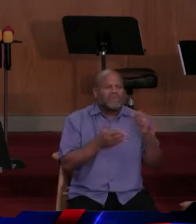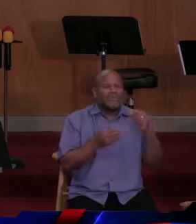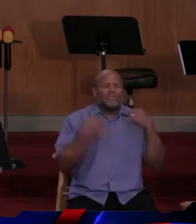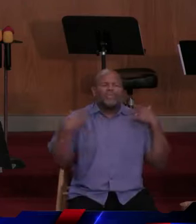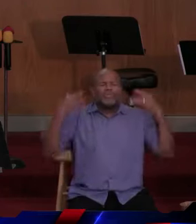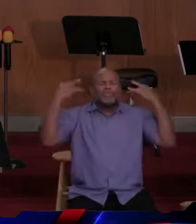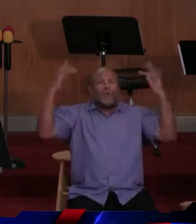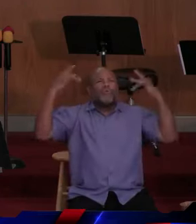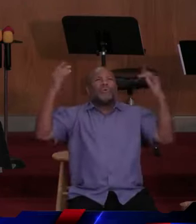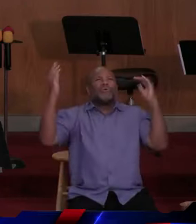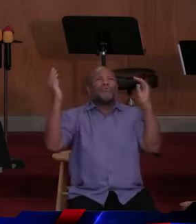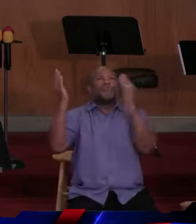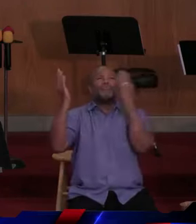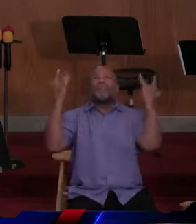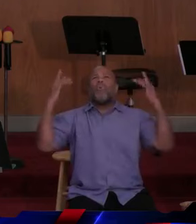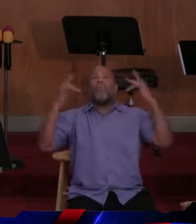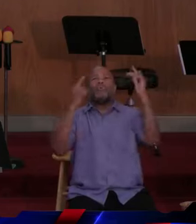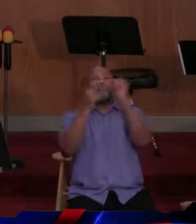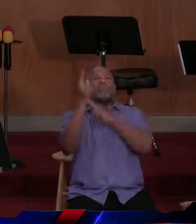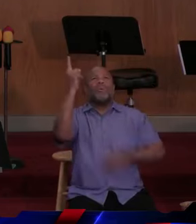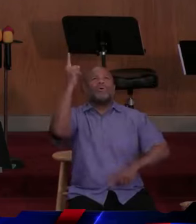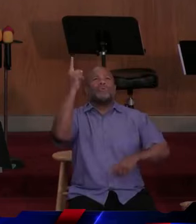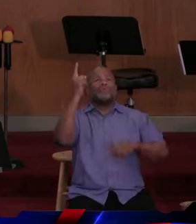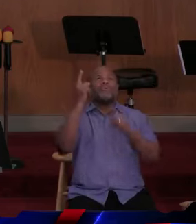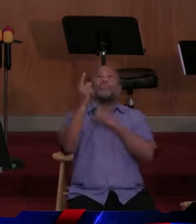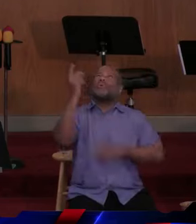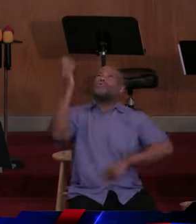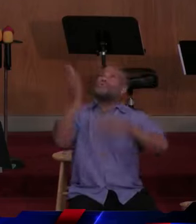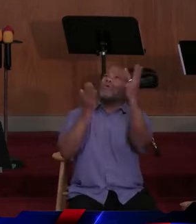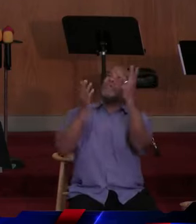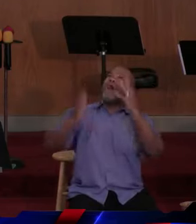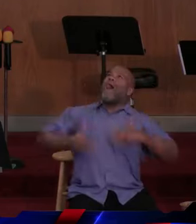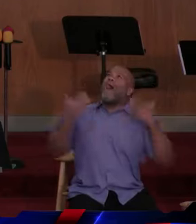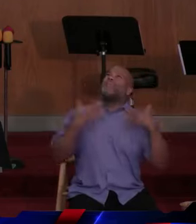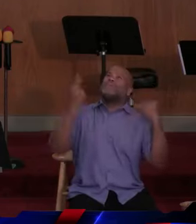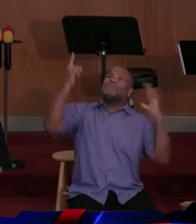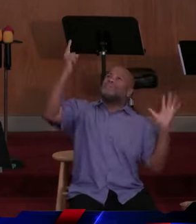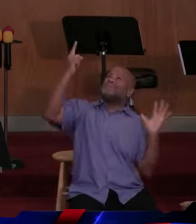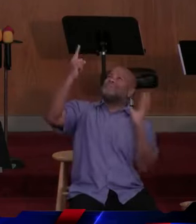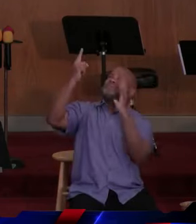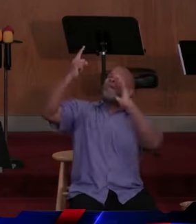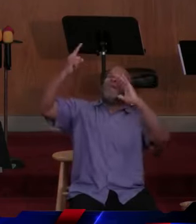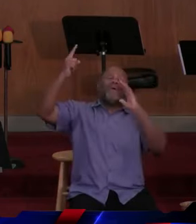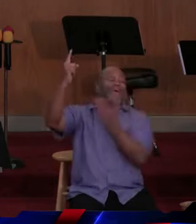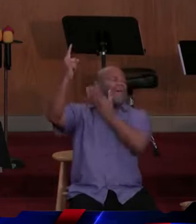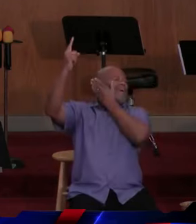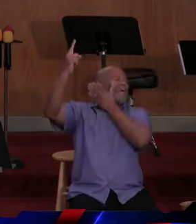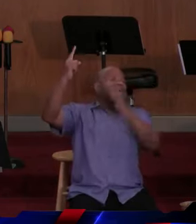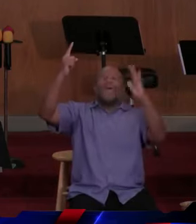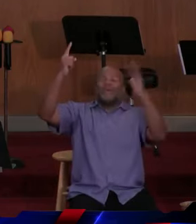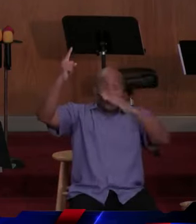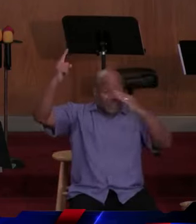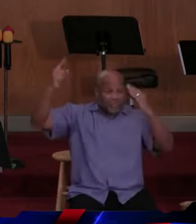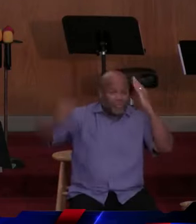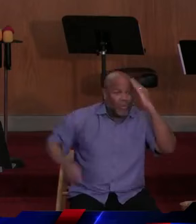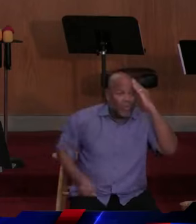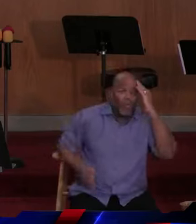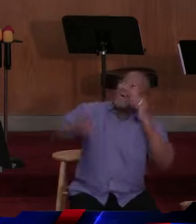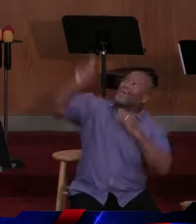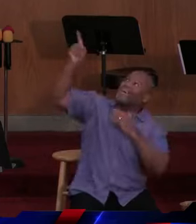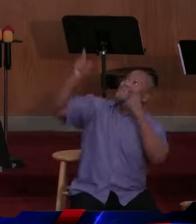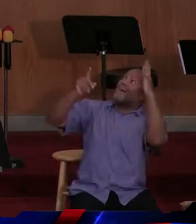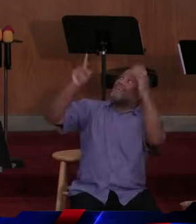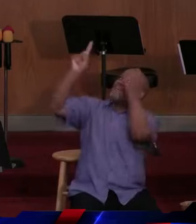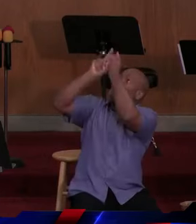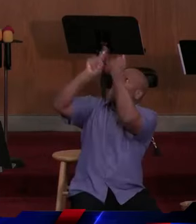all ye lands. Serve the Lord with gladness. Come before his presence with what? Thanksgiving. singing. Know ye that the Lord is God, and